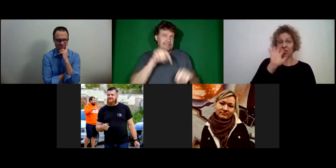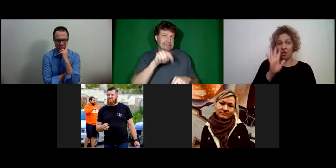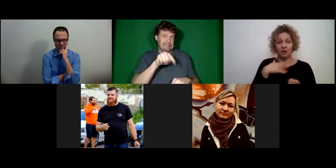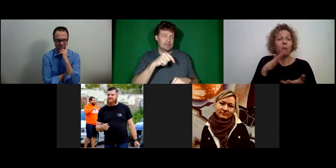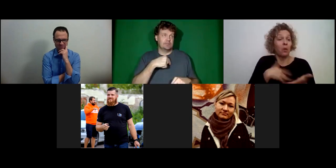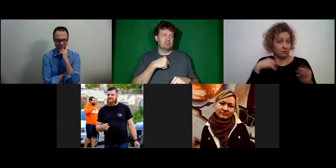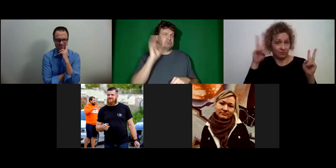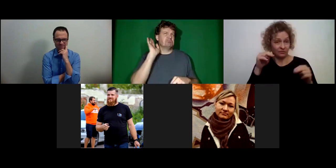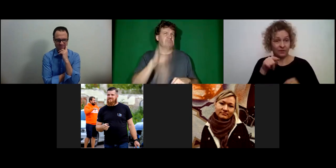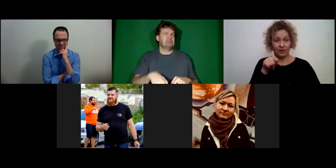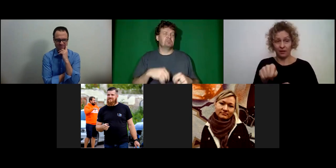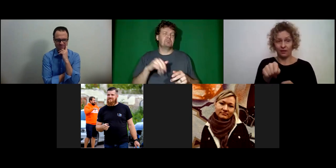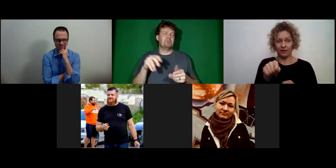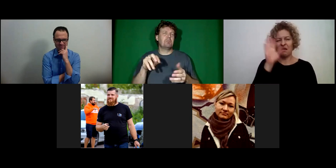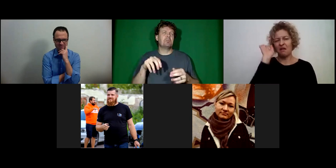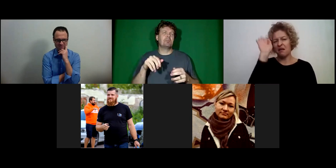what I am able to do.